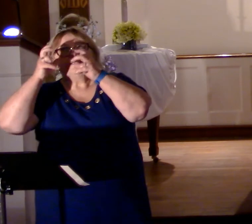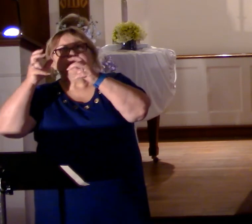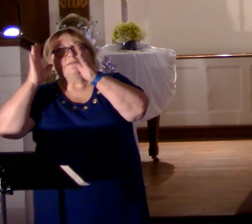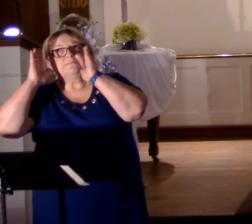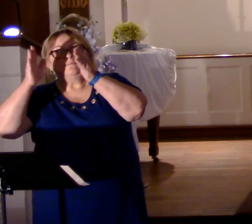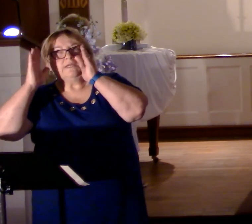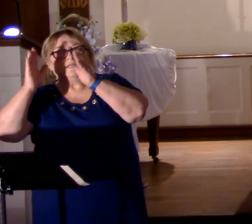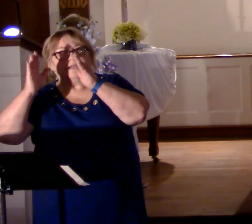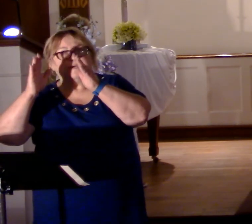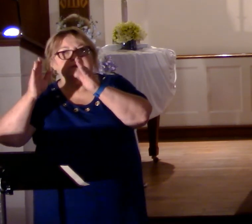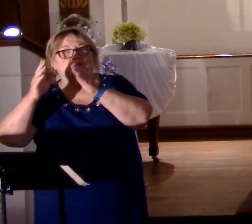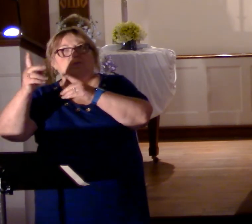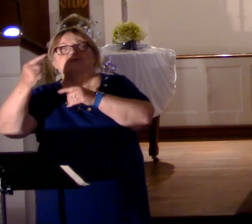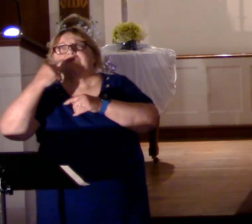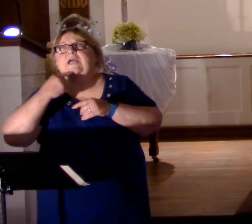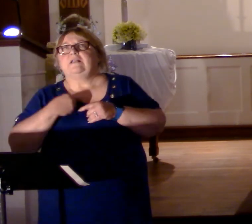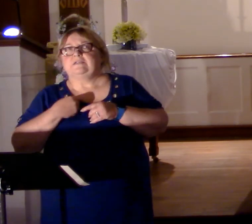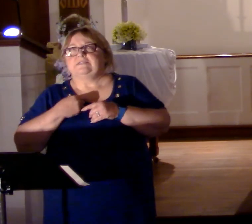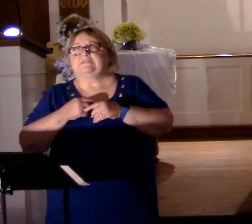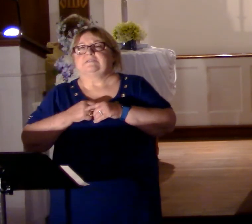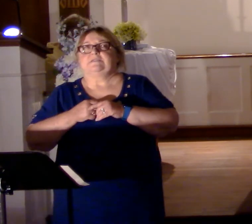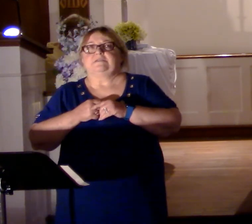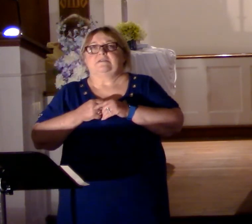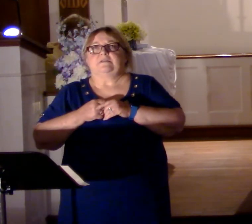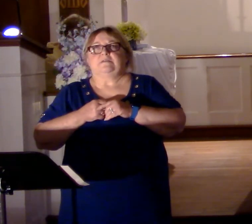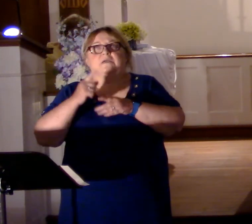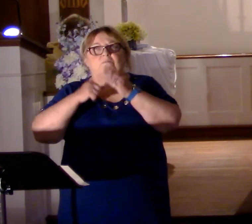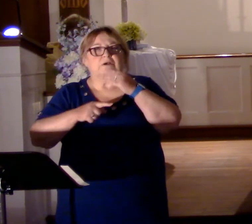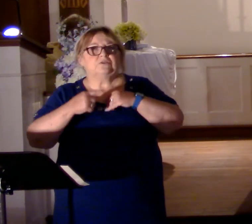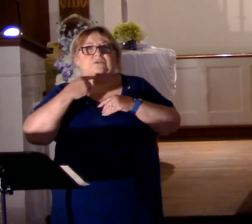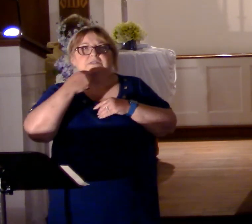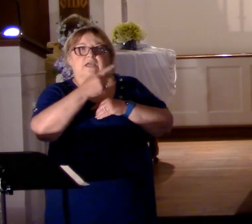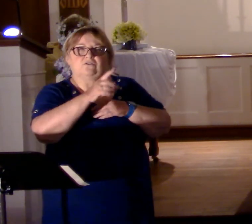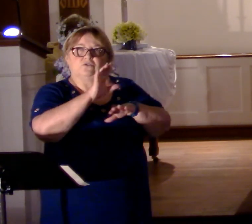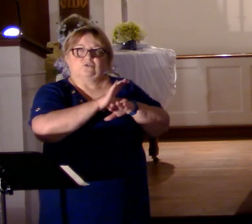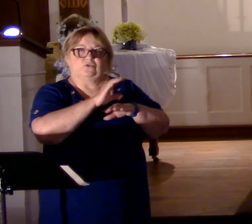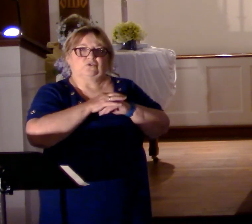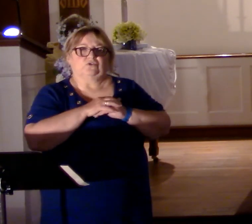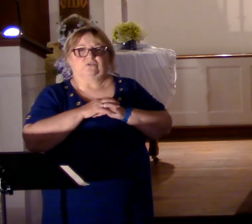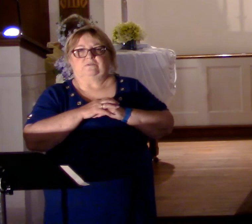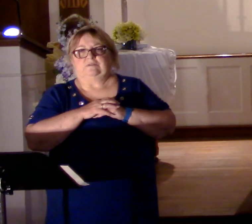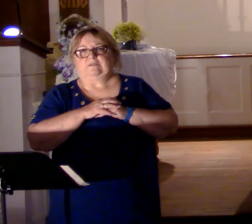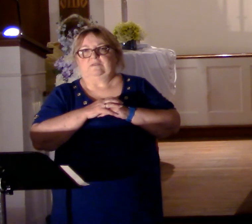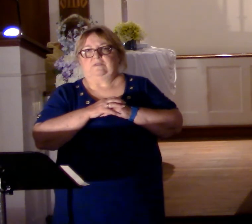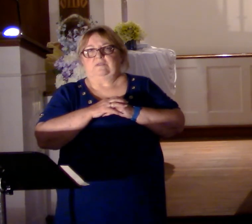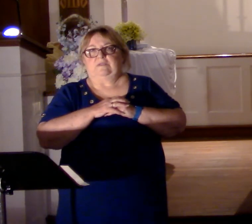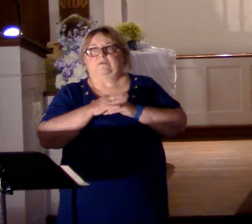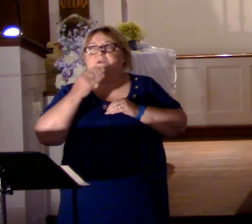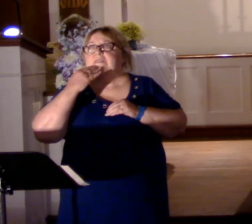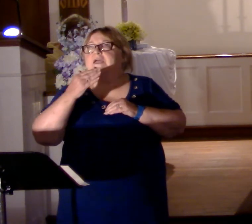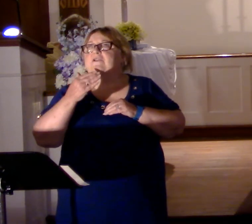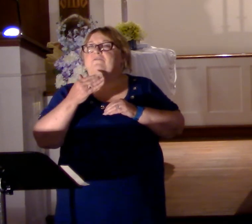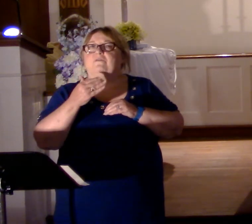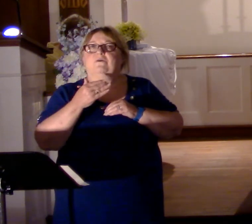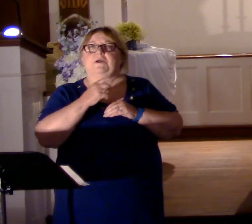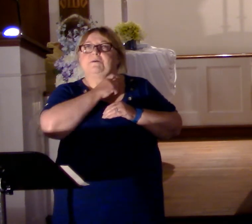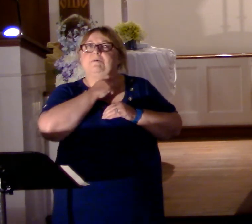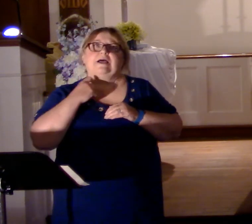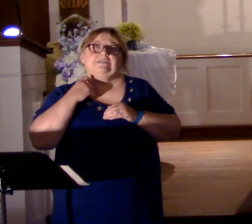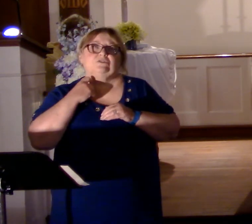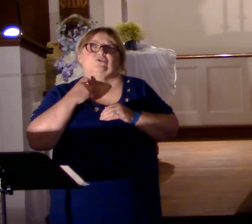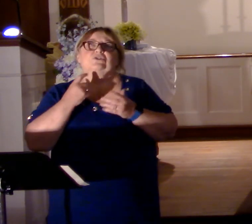listen what you say to us and what you say to your church. We thank you for